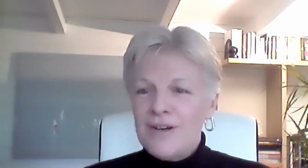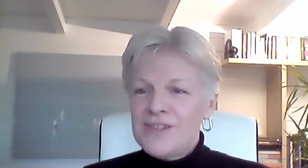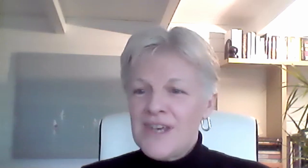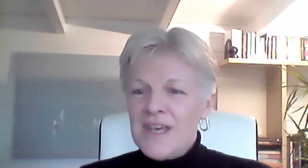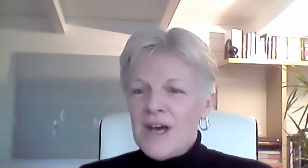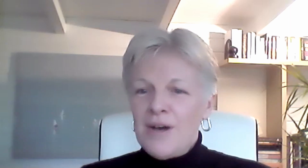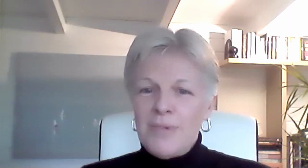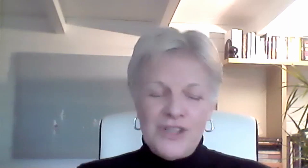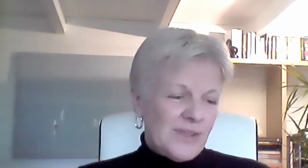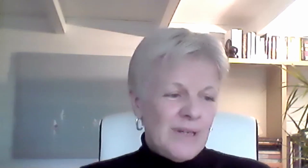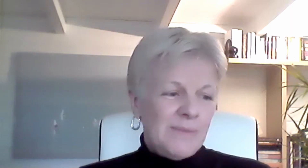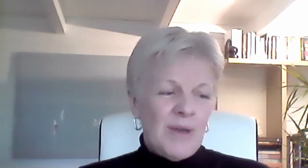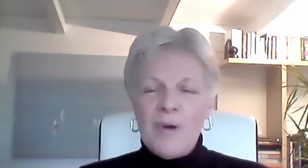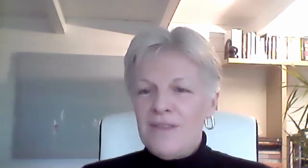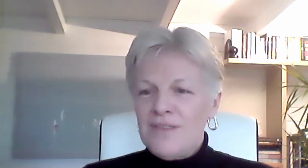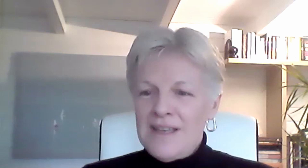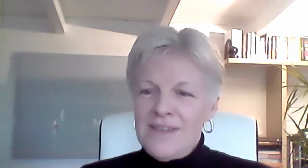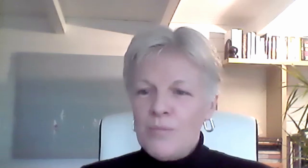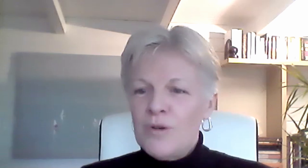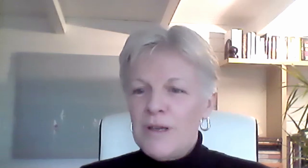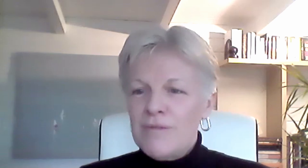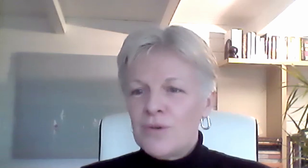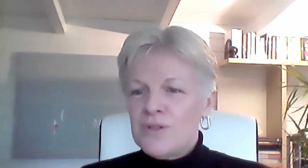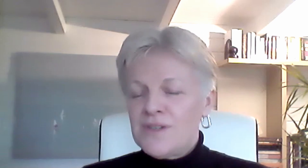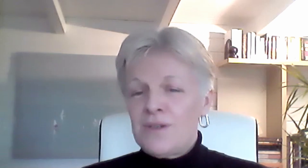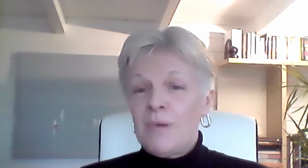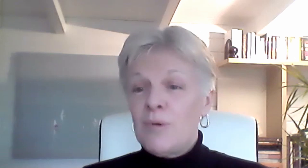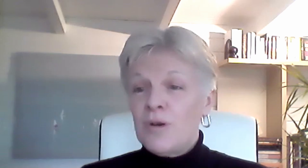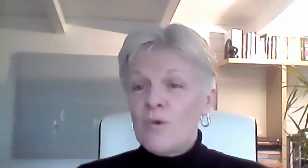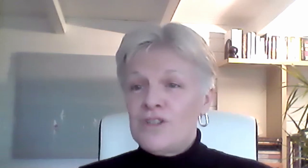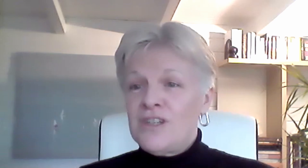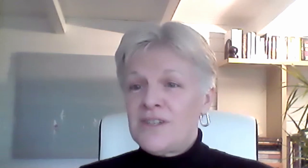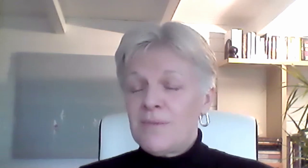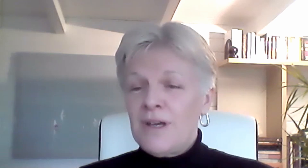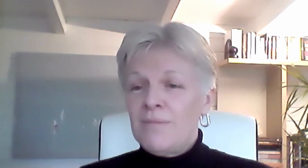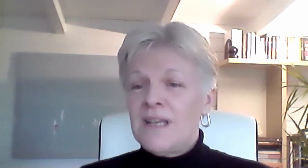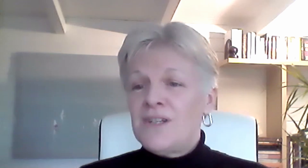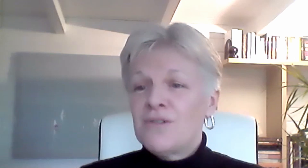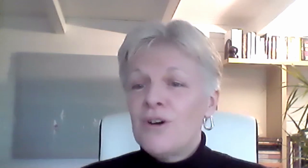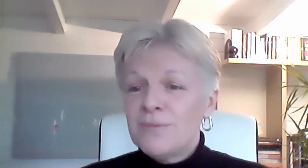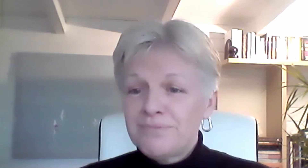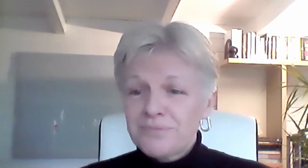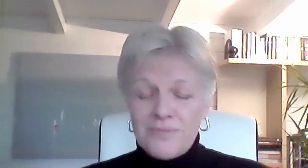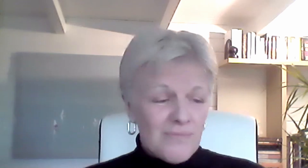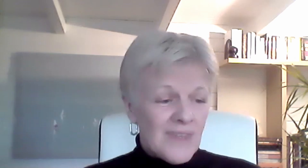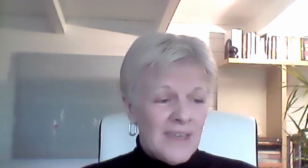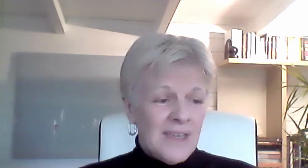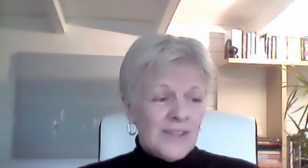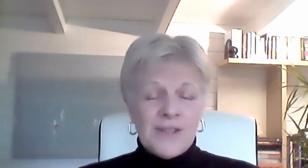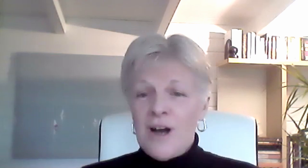part. But just please be aware that that will be recorded so that people can watch it later on. So I